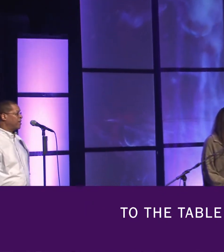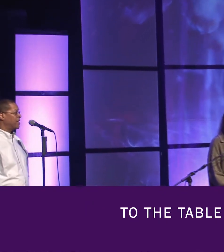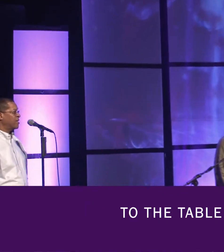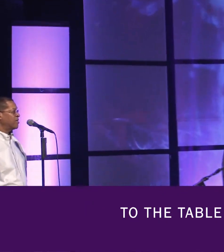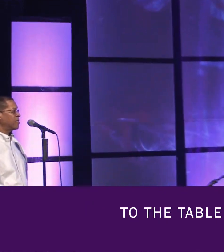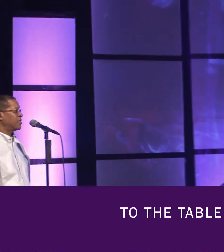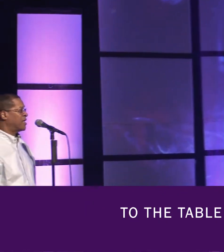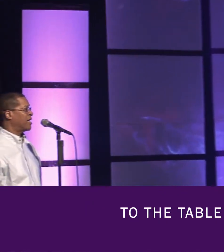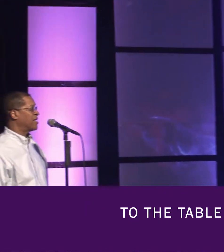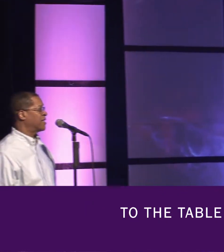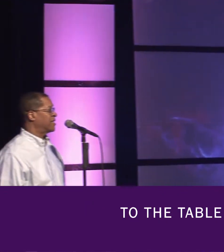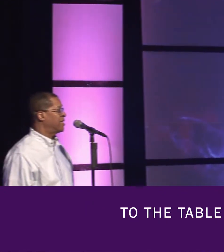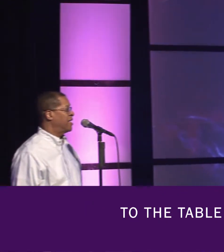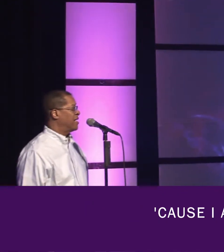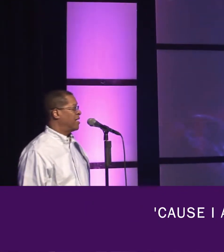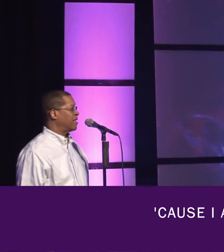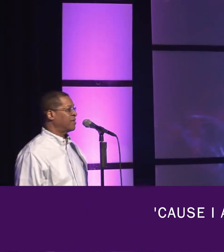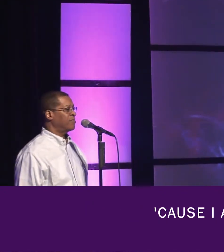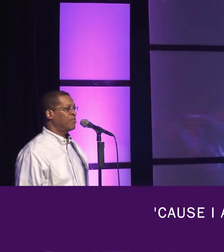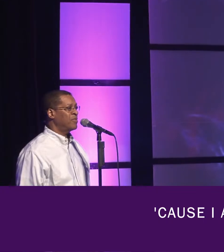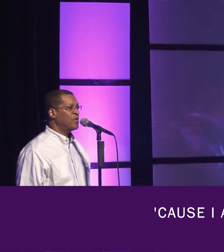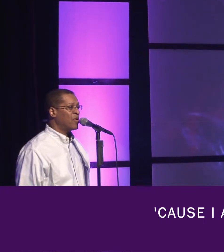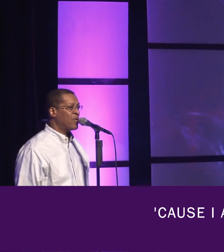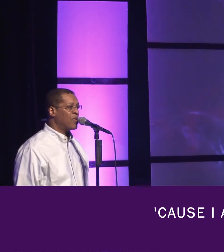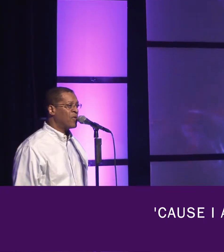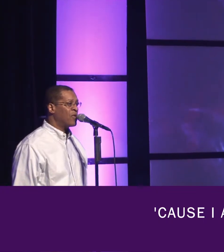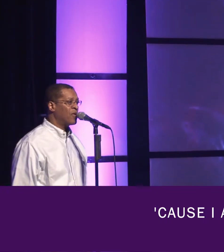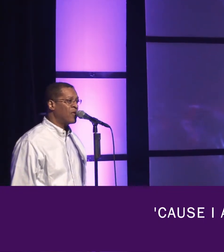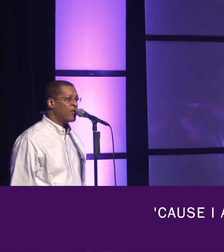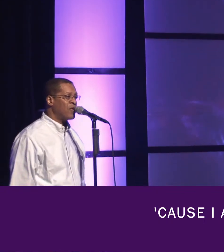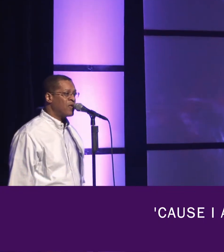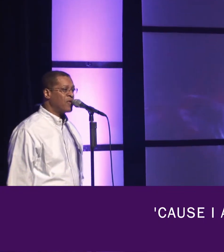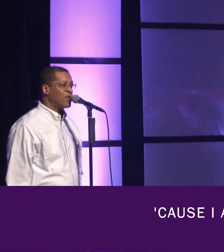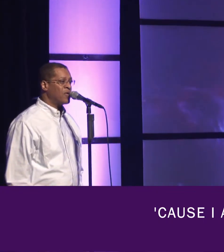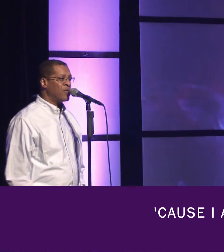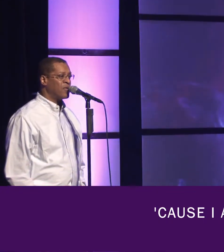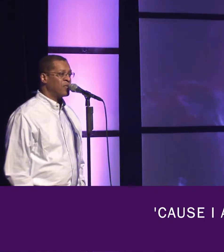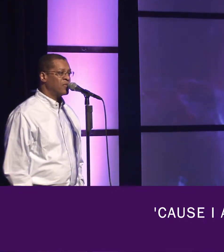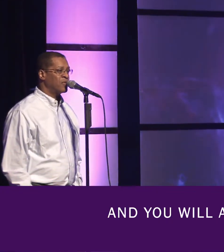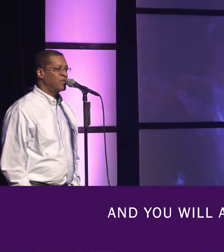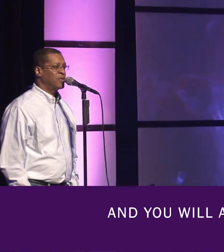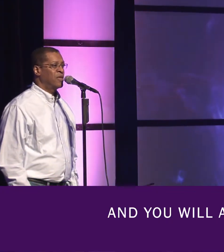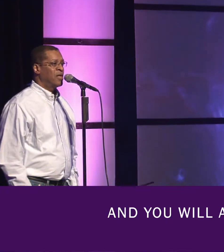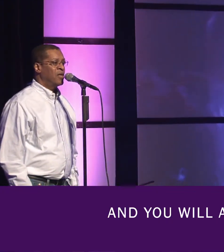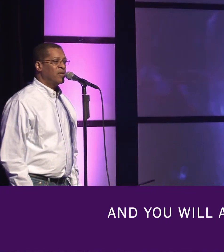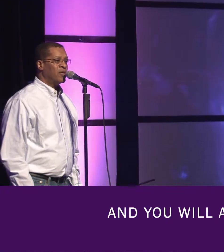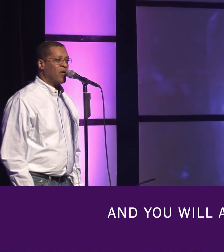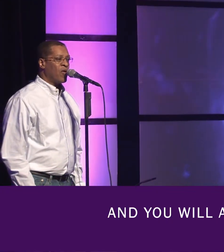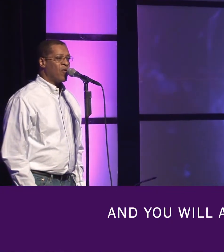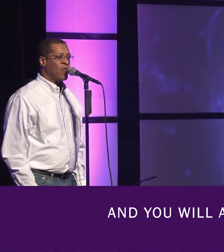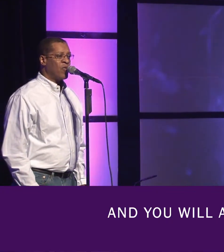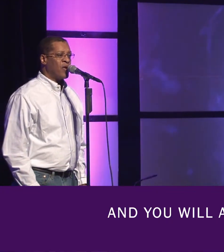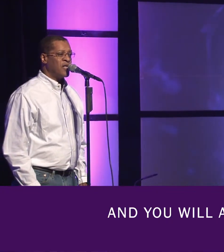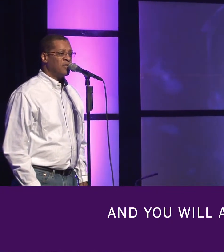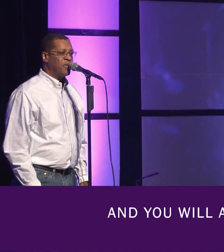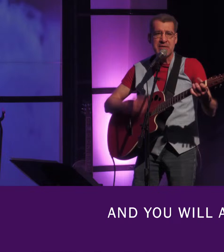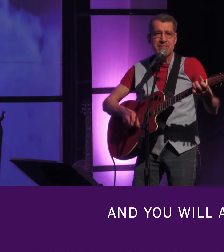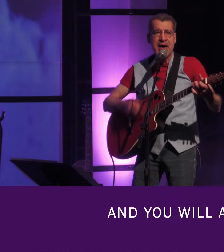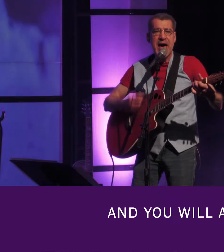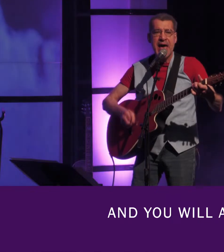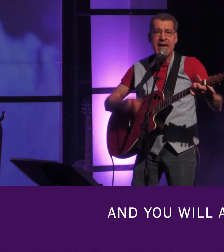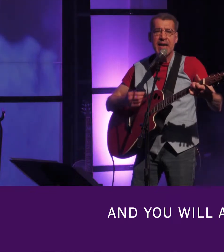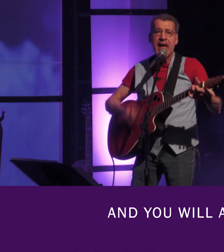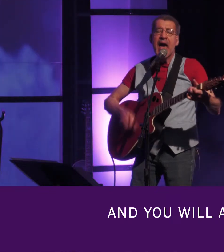table by your side. 'Cause I am yours, and you will always